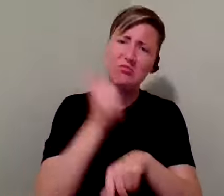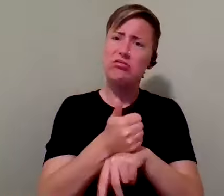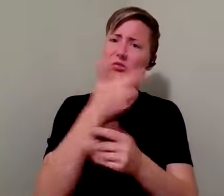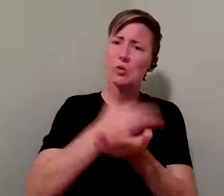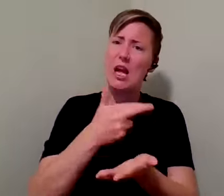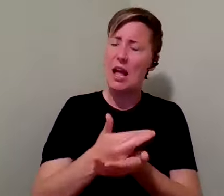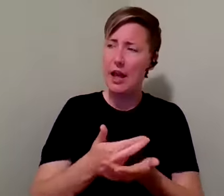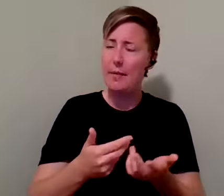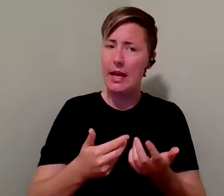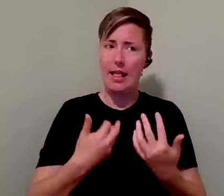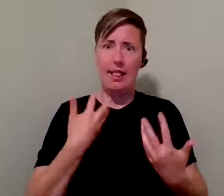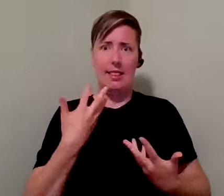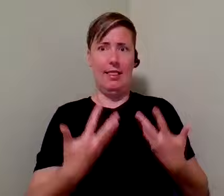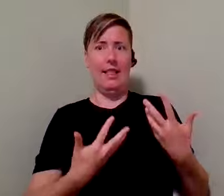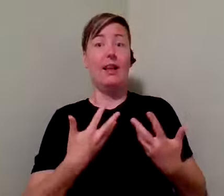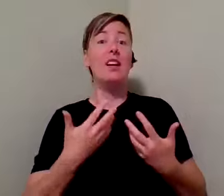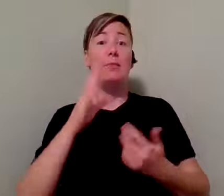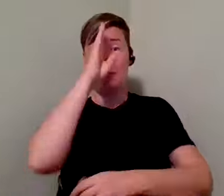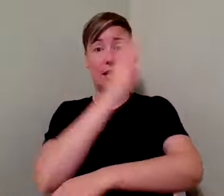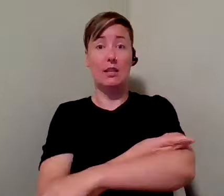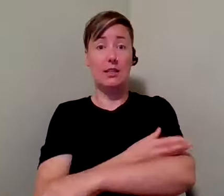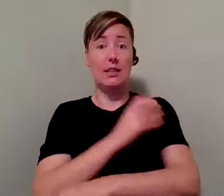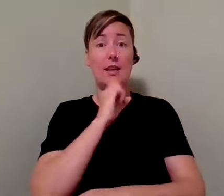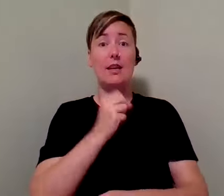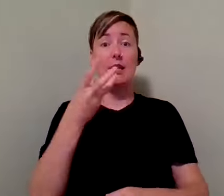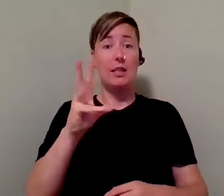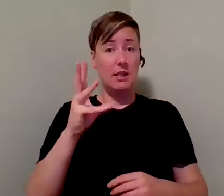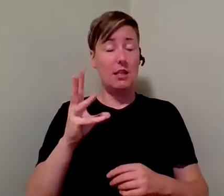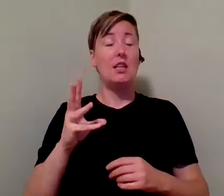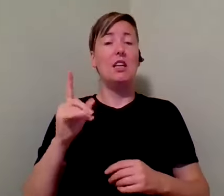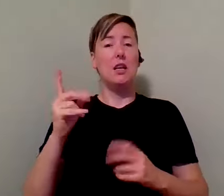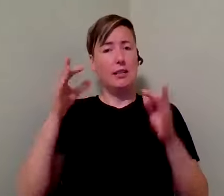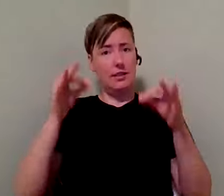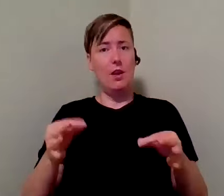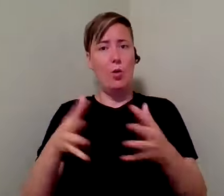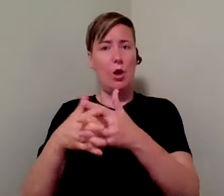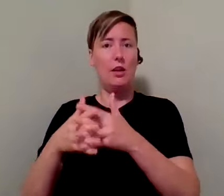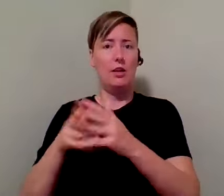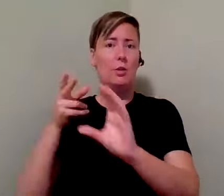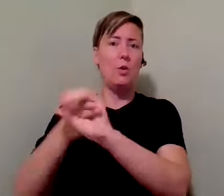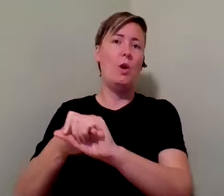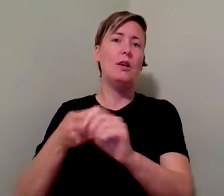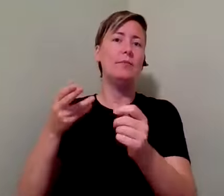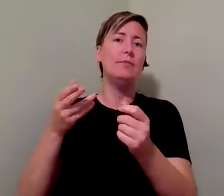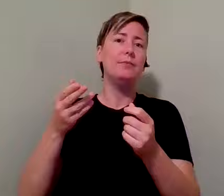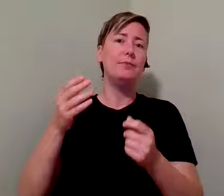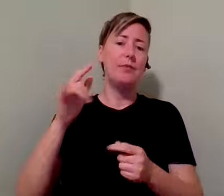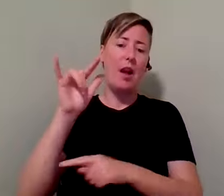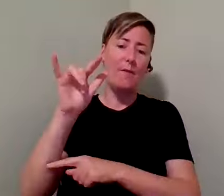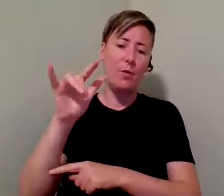turned 16 and he decided he wants to join the US Air Force. So he went off to a military school in Virginia. And as soon as